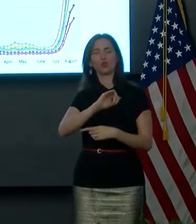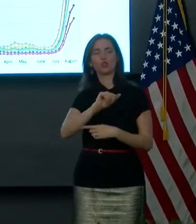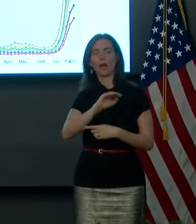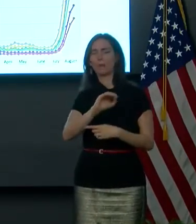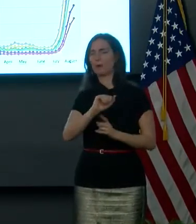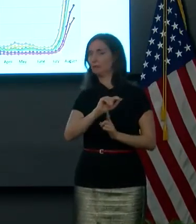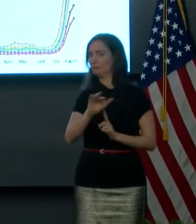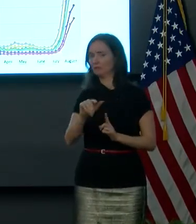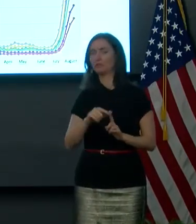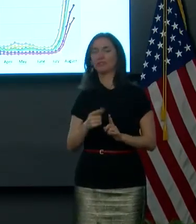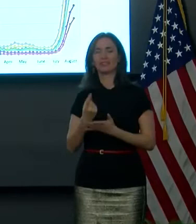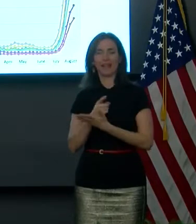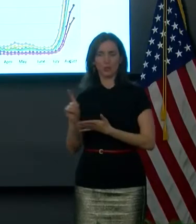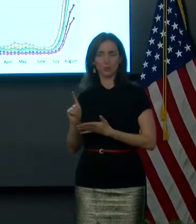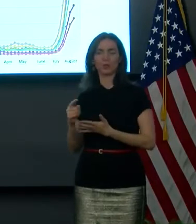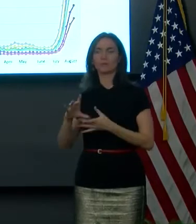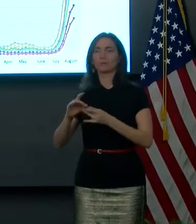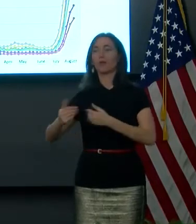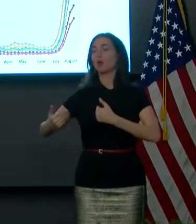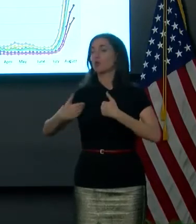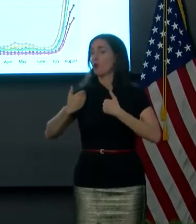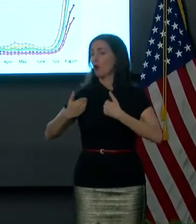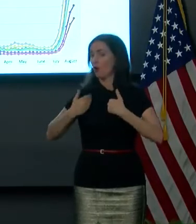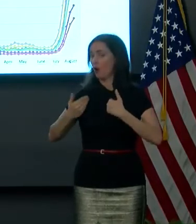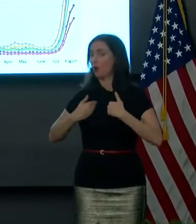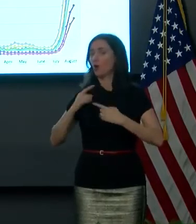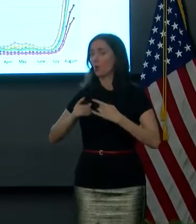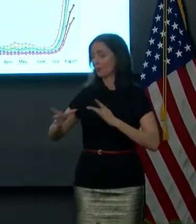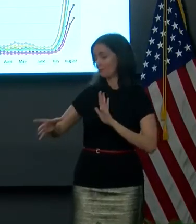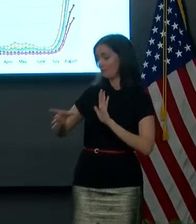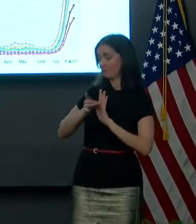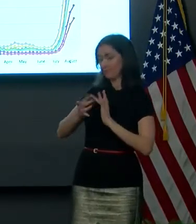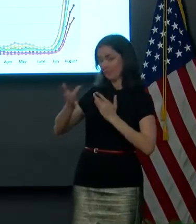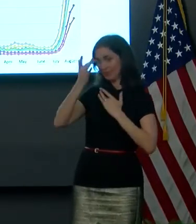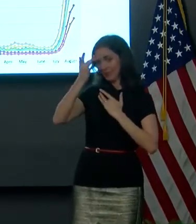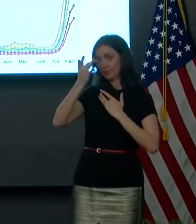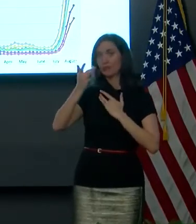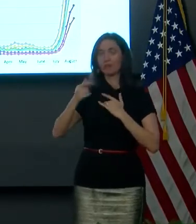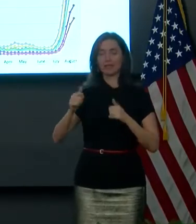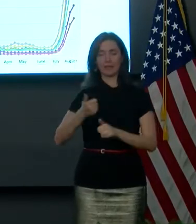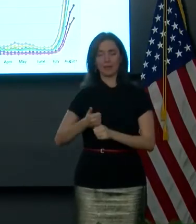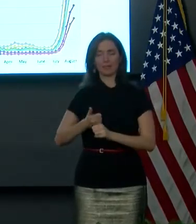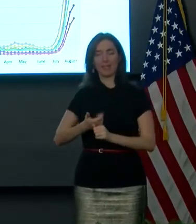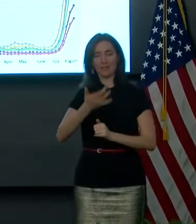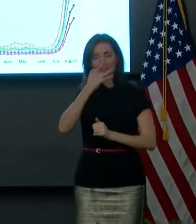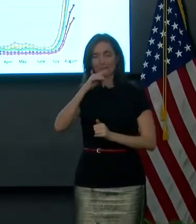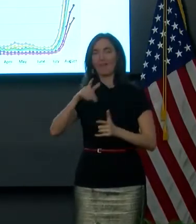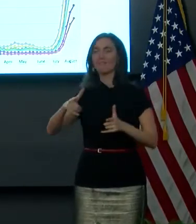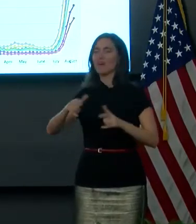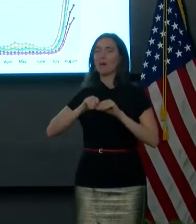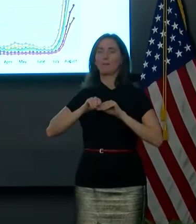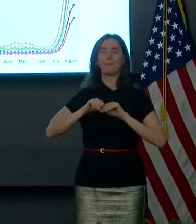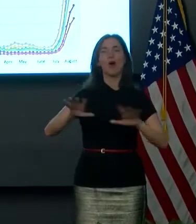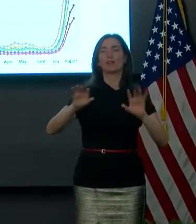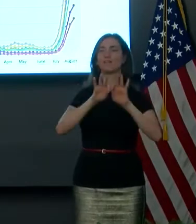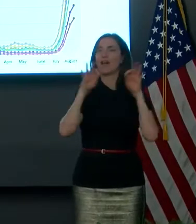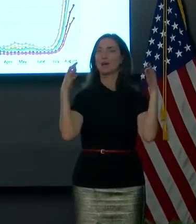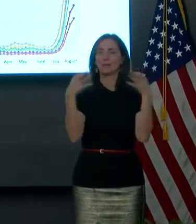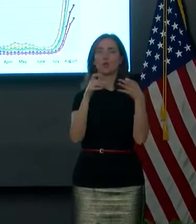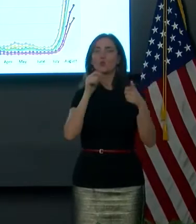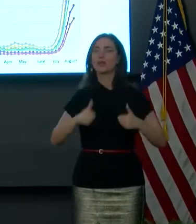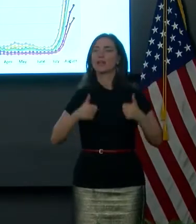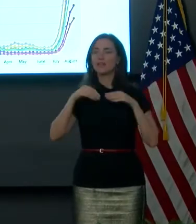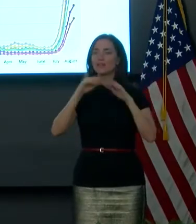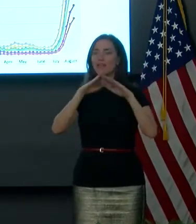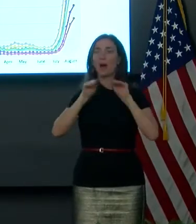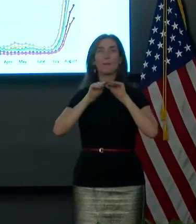young individuals in the household, when they do get infected, are highly effective vectors for the rest of the household, getting the rest of the household